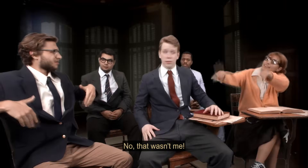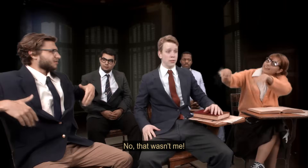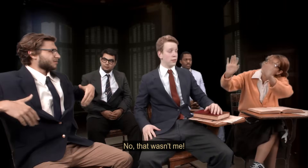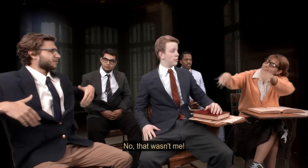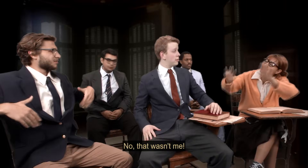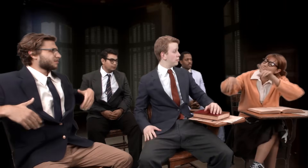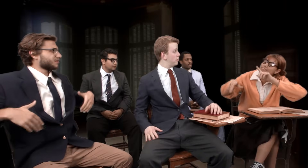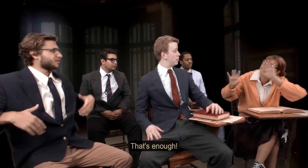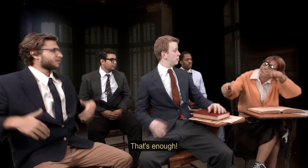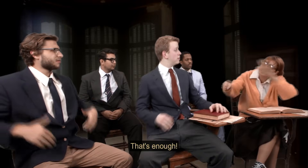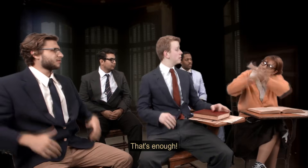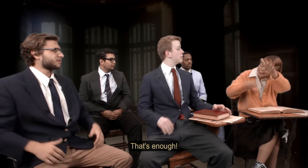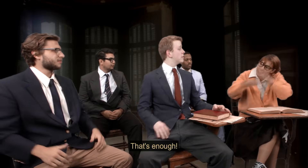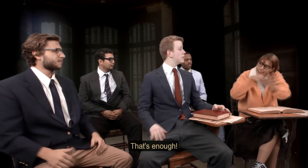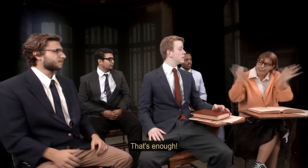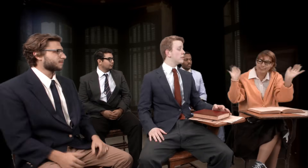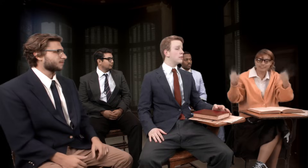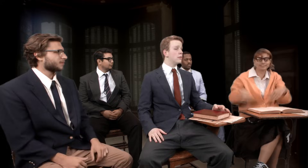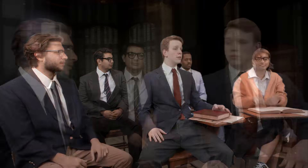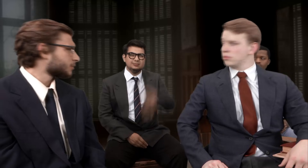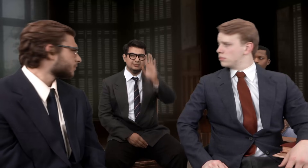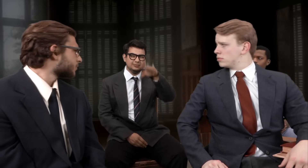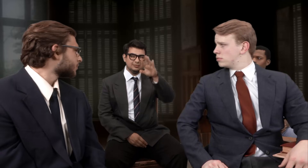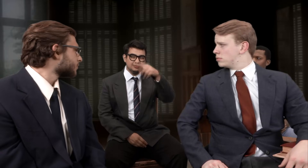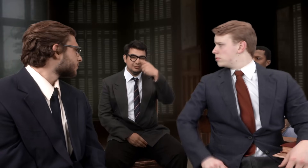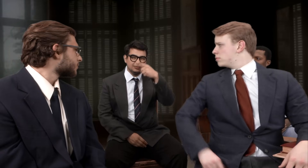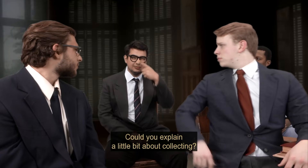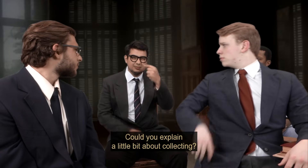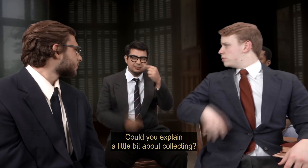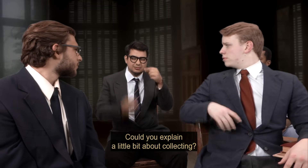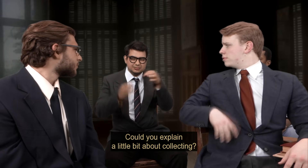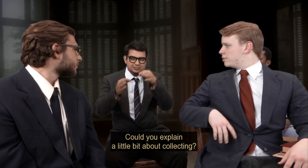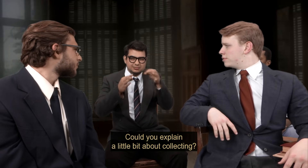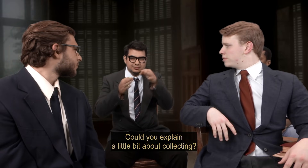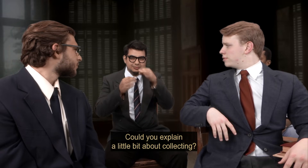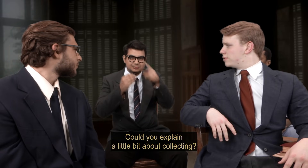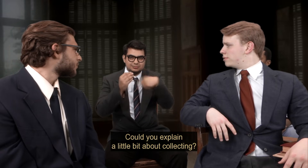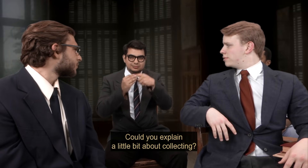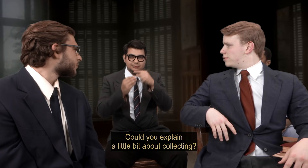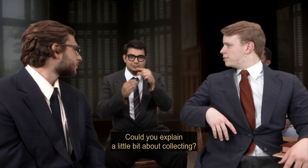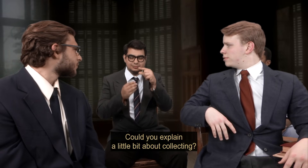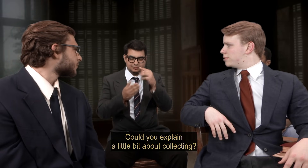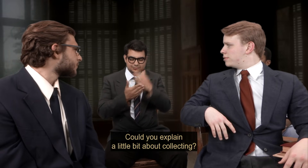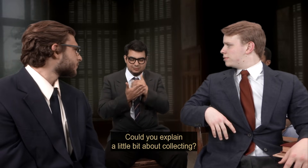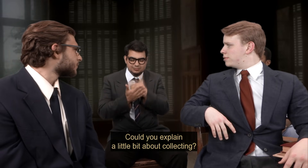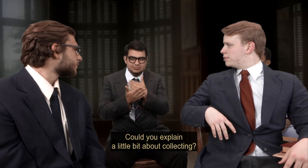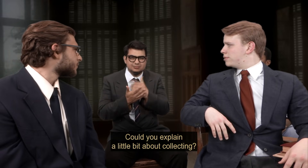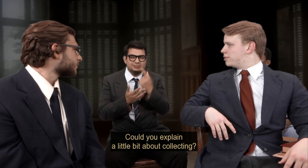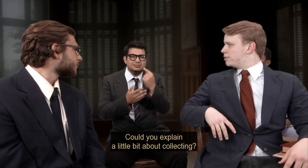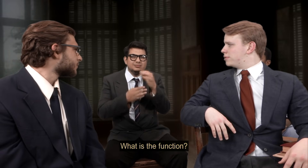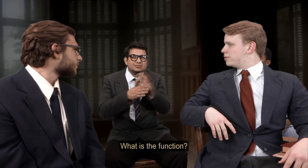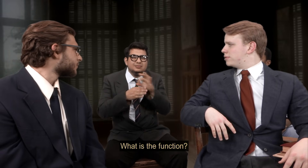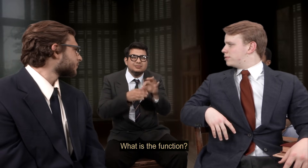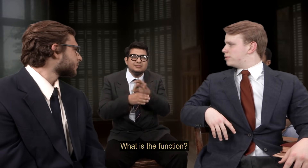me. That's enough. Could you explain a little bit about collecting? What's the